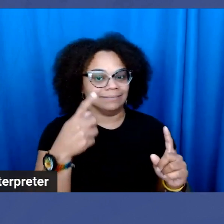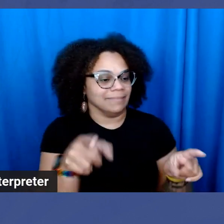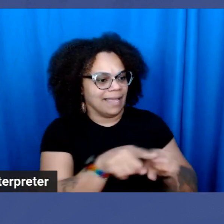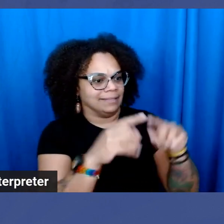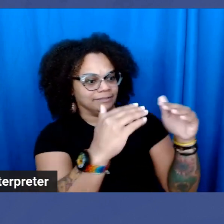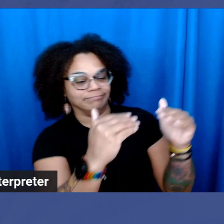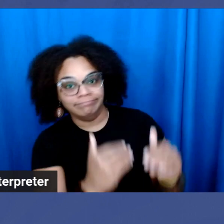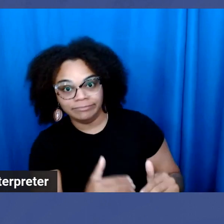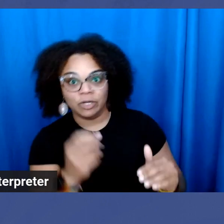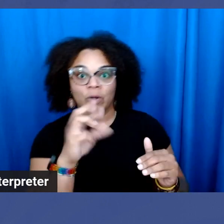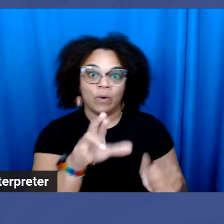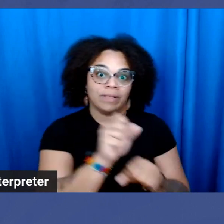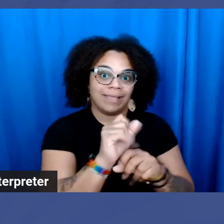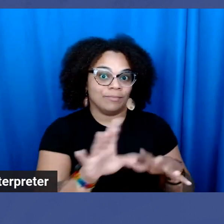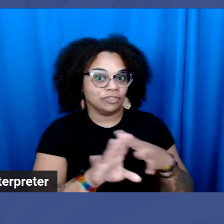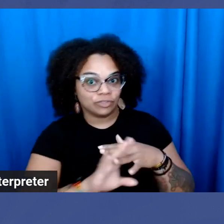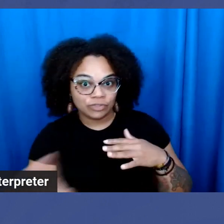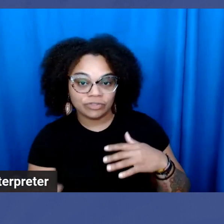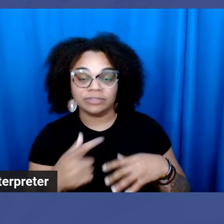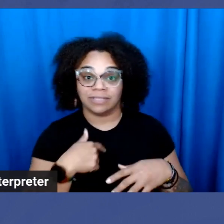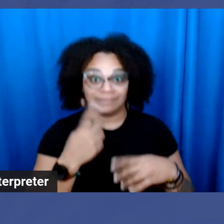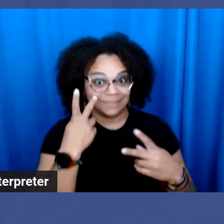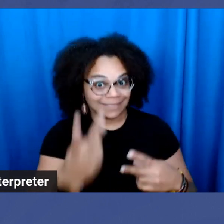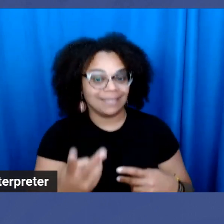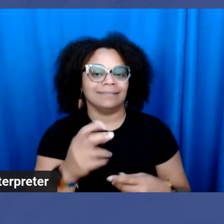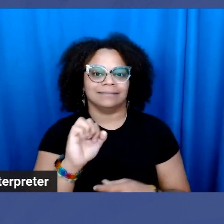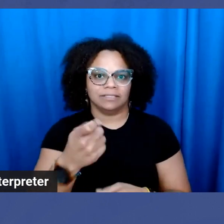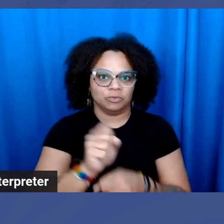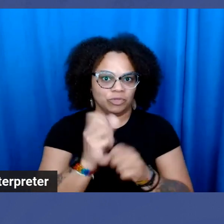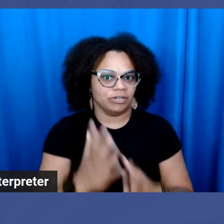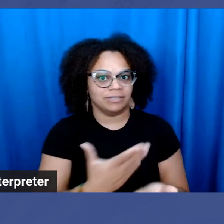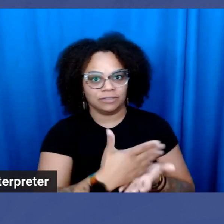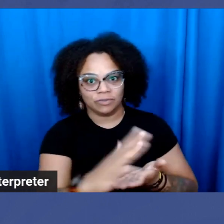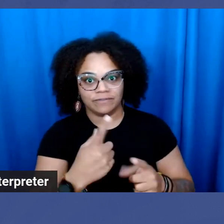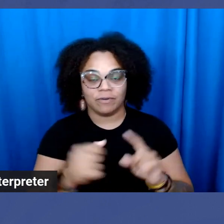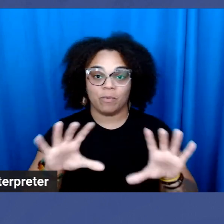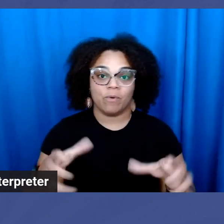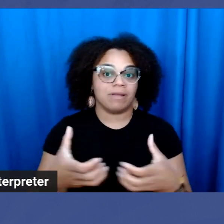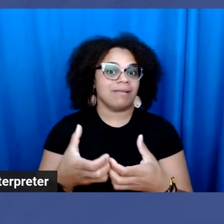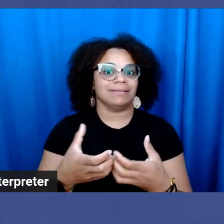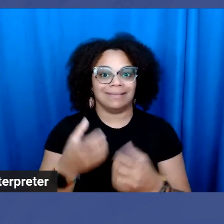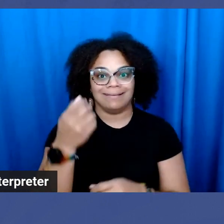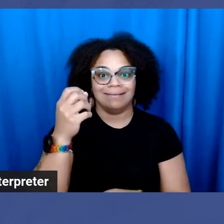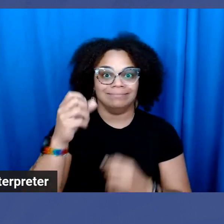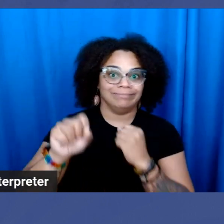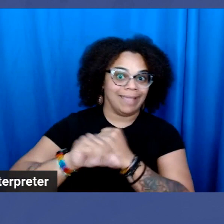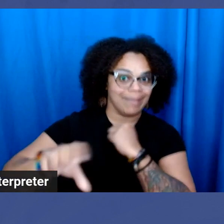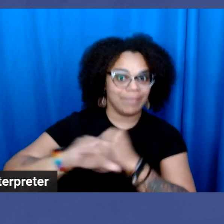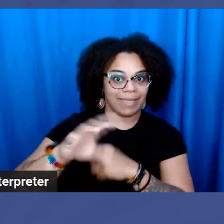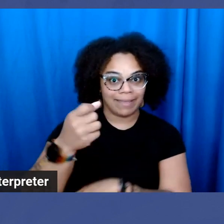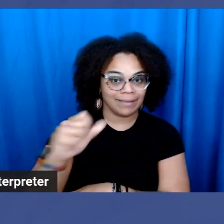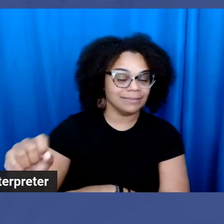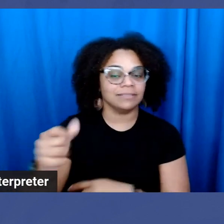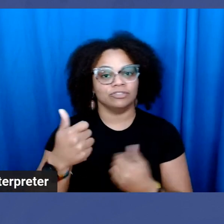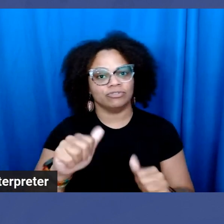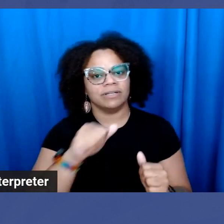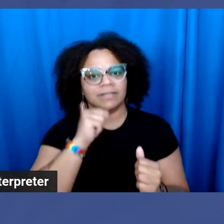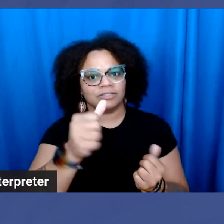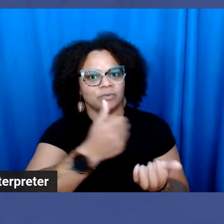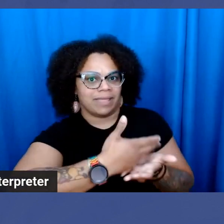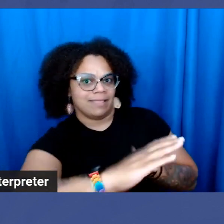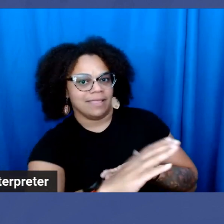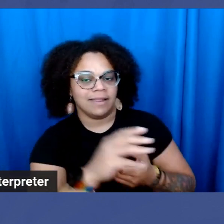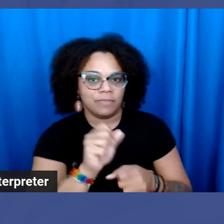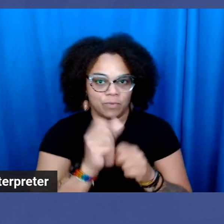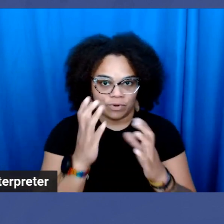watched as sex work issues have been disappeared from organizing campaigns so as not to alienate potential member requisitions. Time and